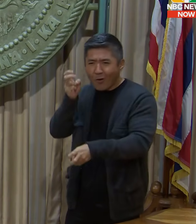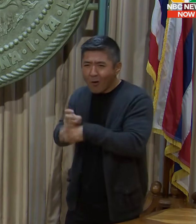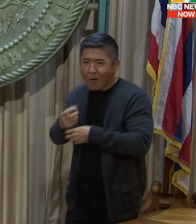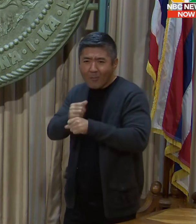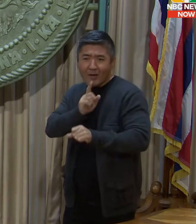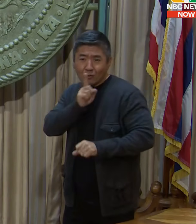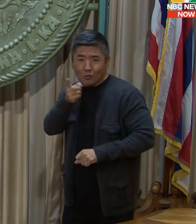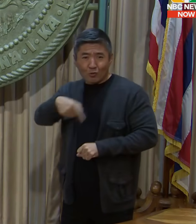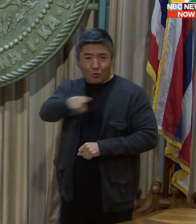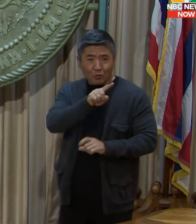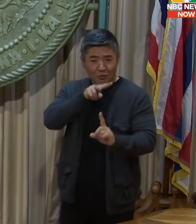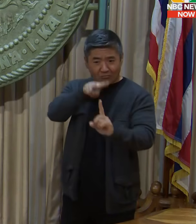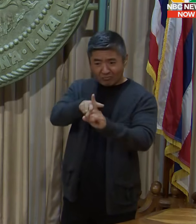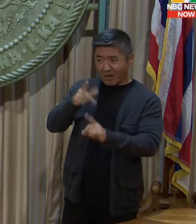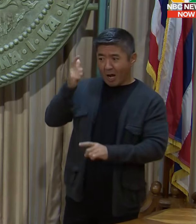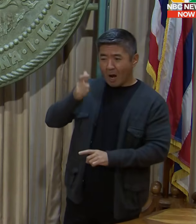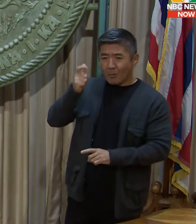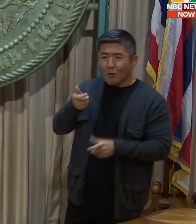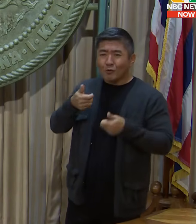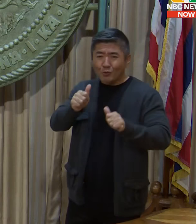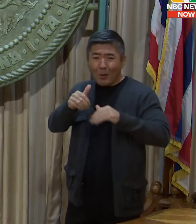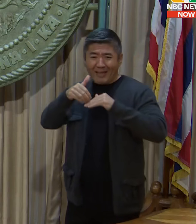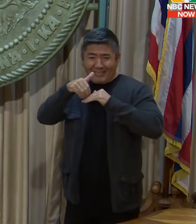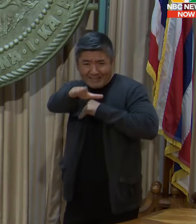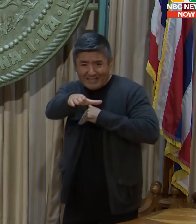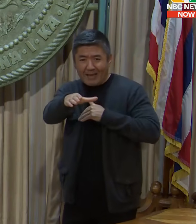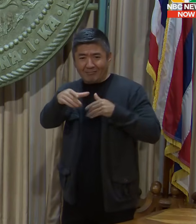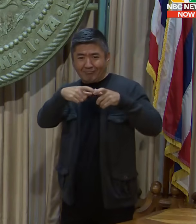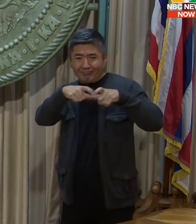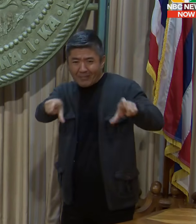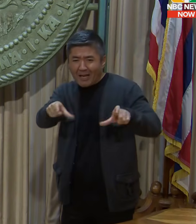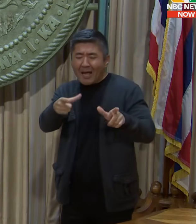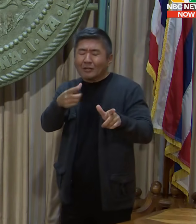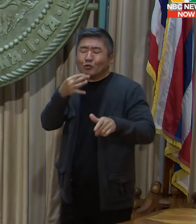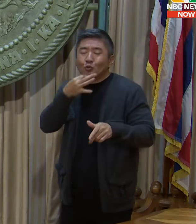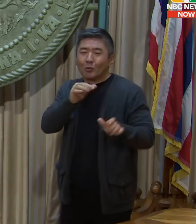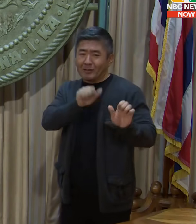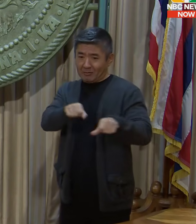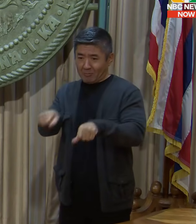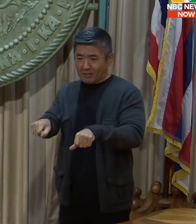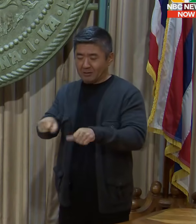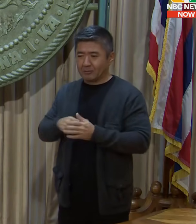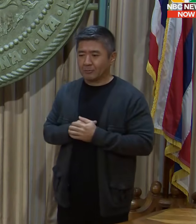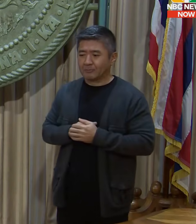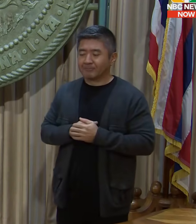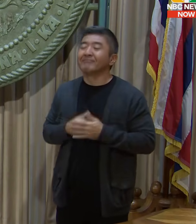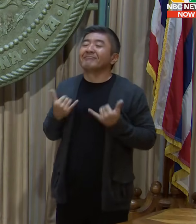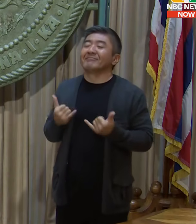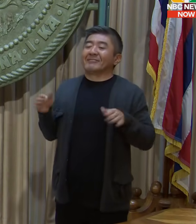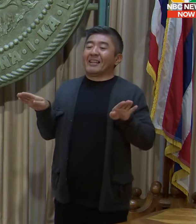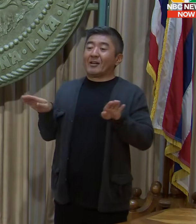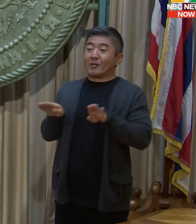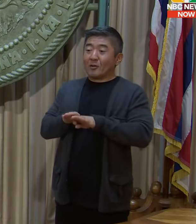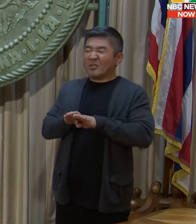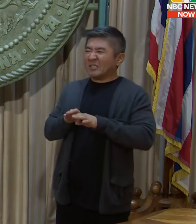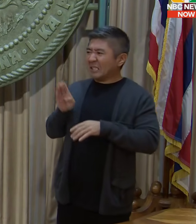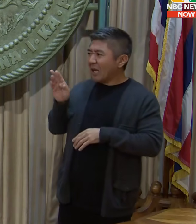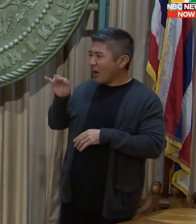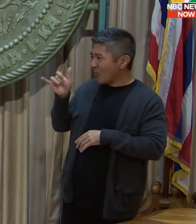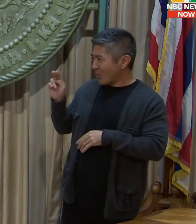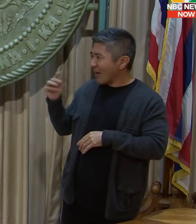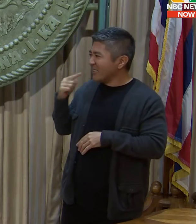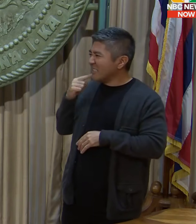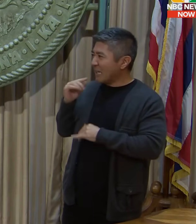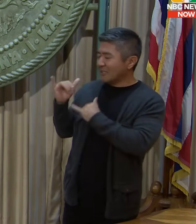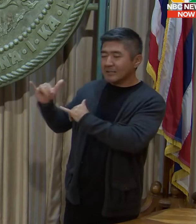unemployment insurance as fast as possible. I would conclude, as Brian did, by simply saying that we're on the job here